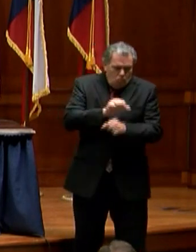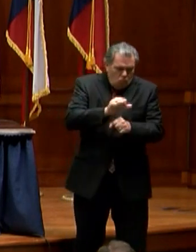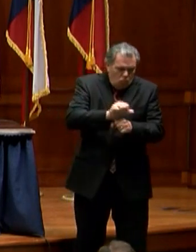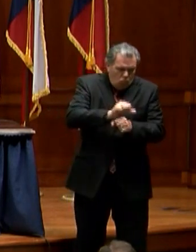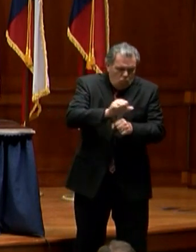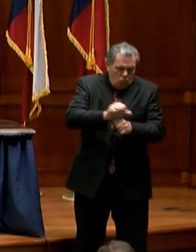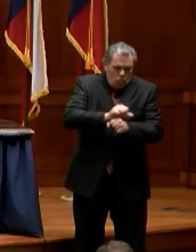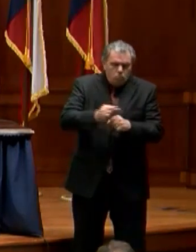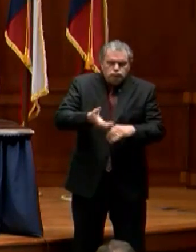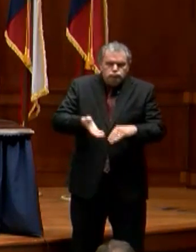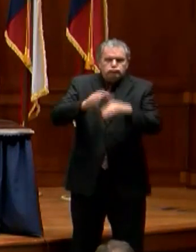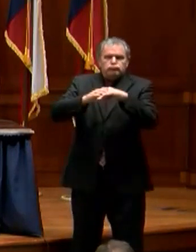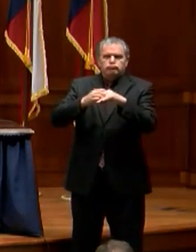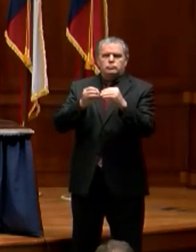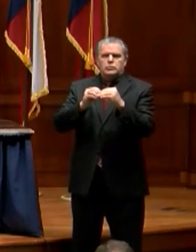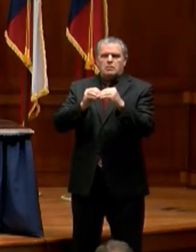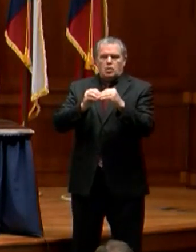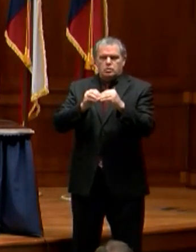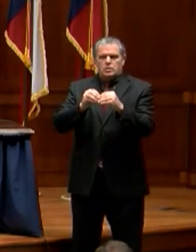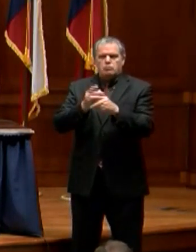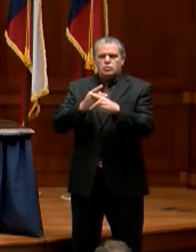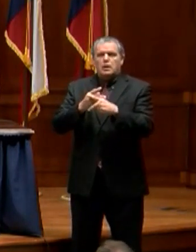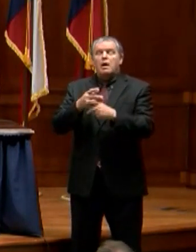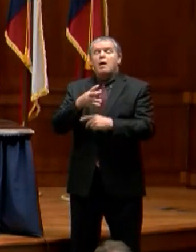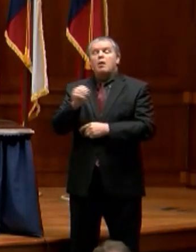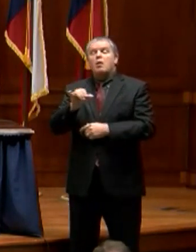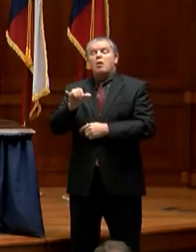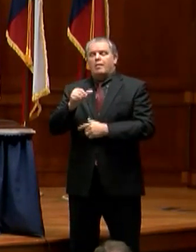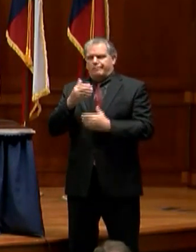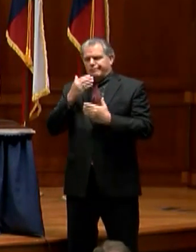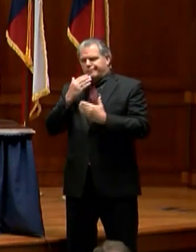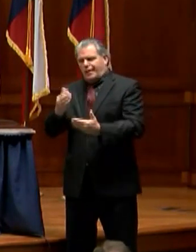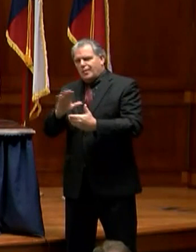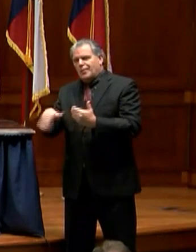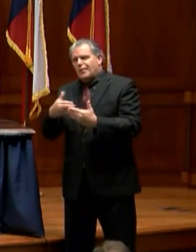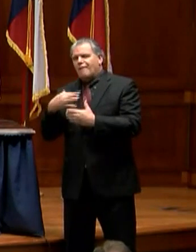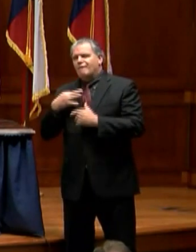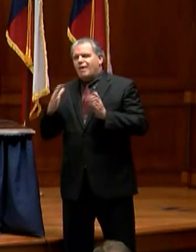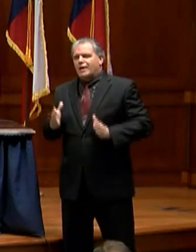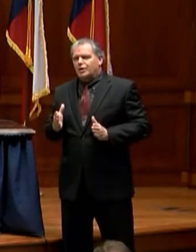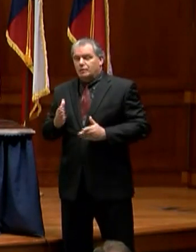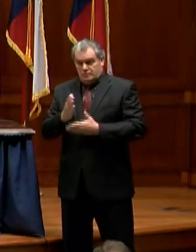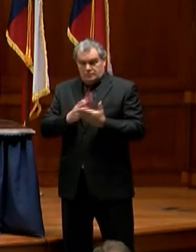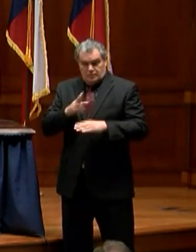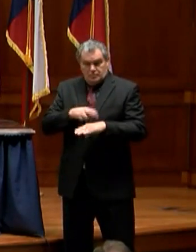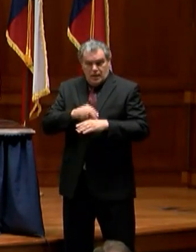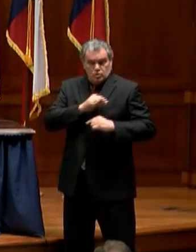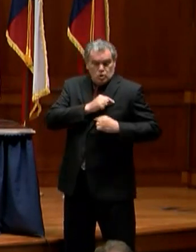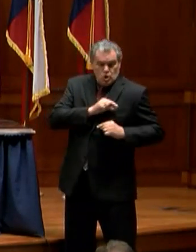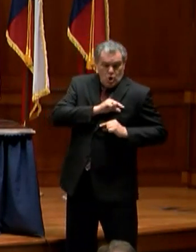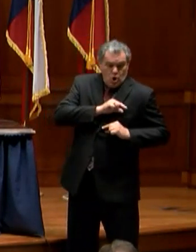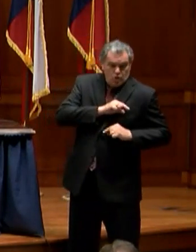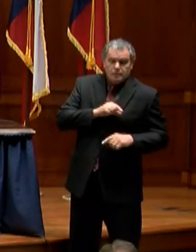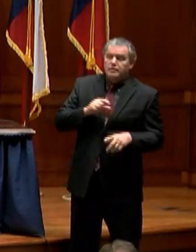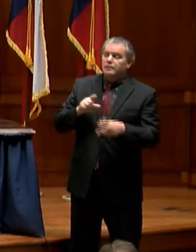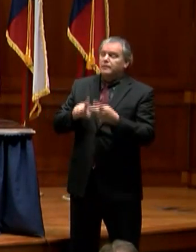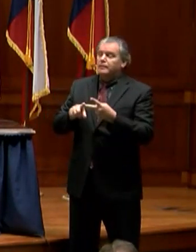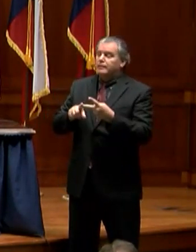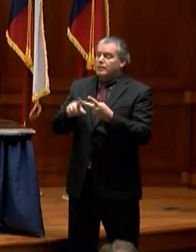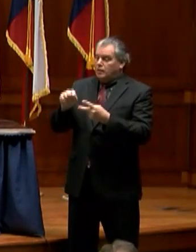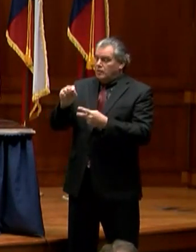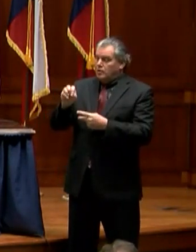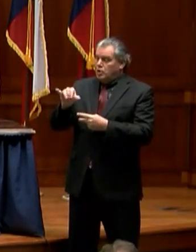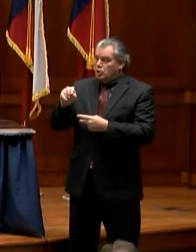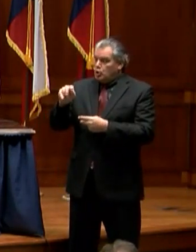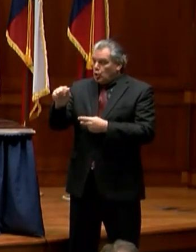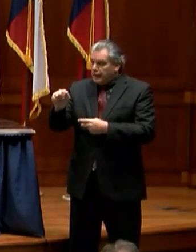capacity. And then finally, Governor, to thank the volunteers. I mean, whether it's the Guard that volunteered, the people at Toyota and Reyes that volunteered, all of